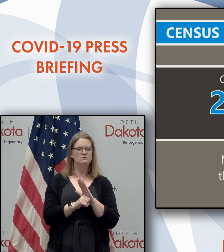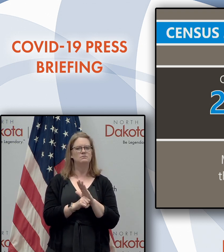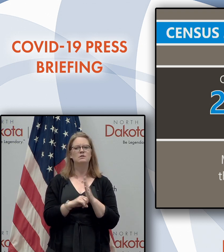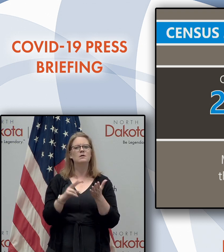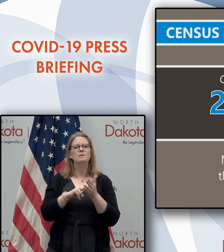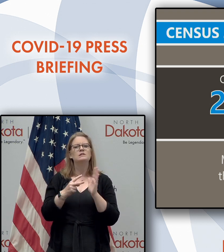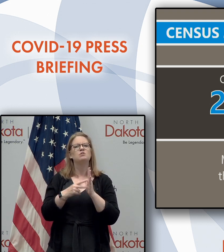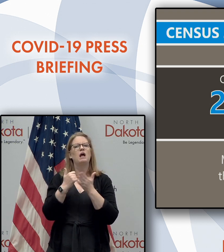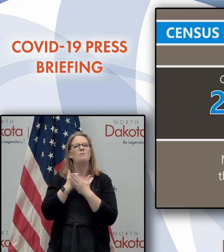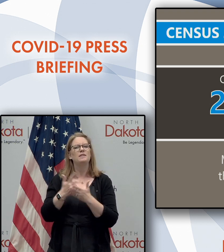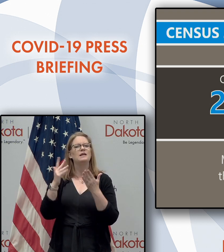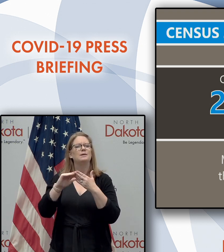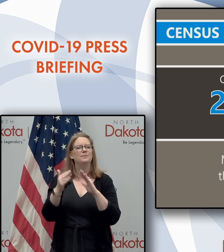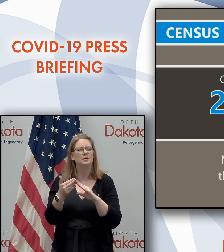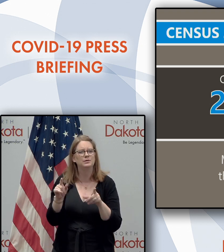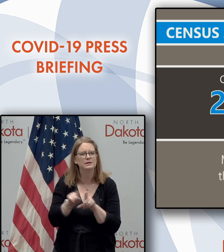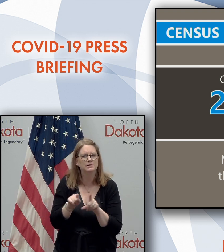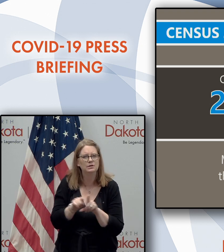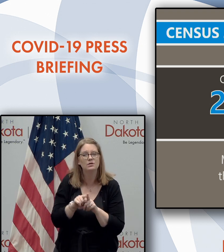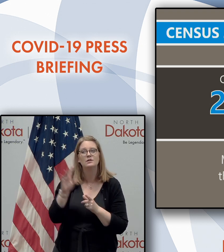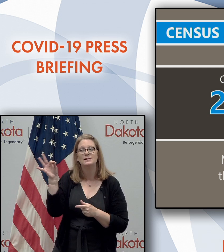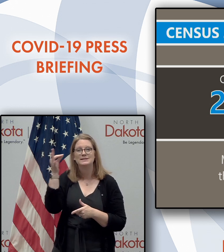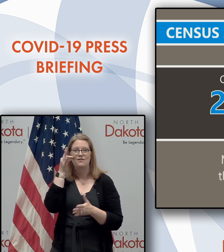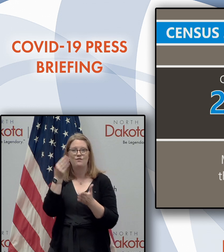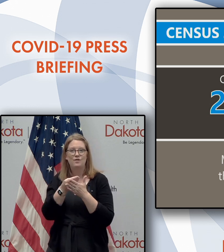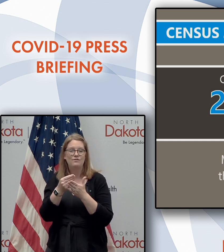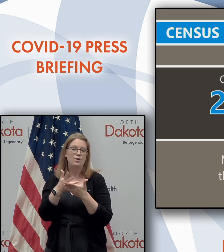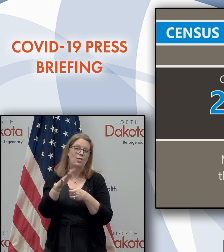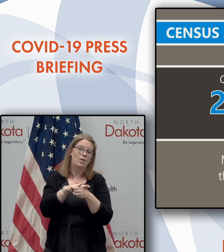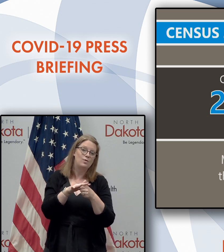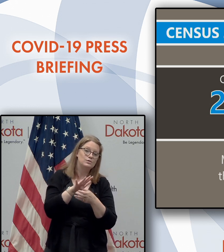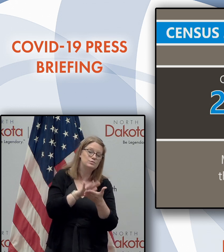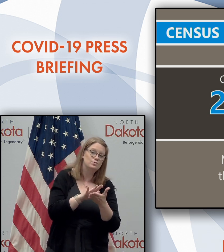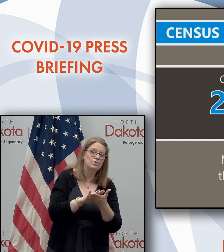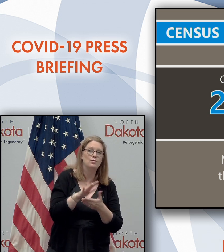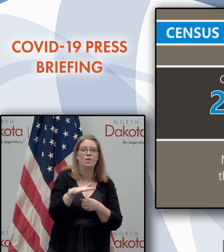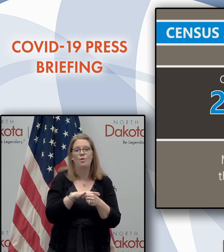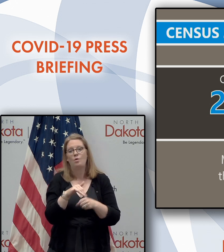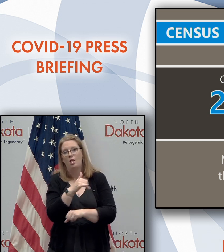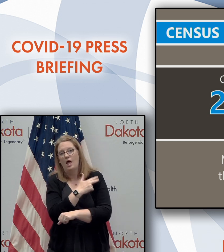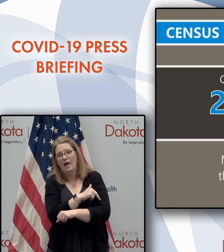community, whether it's federal funds for a local school, local hospital, local